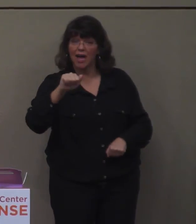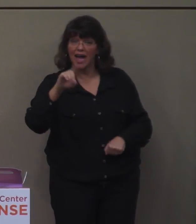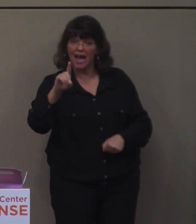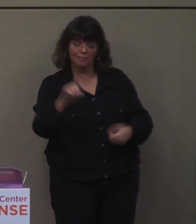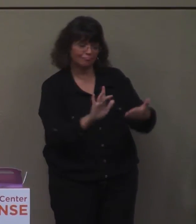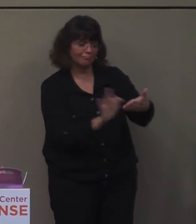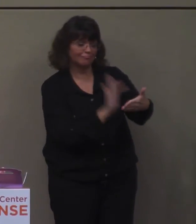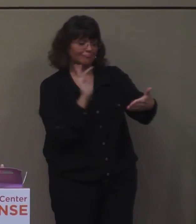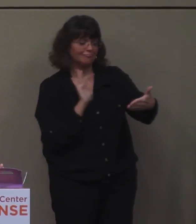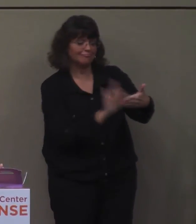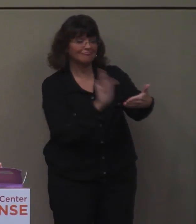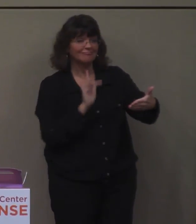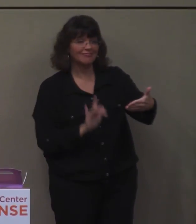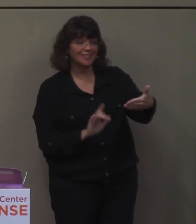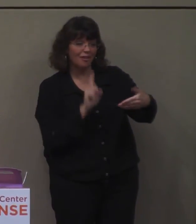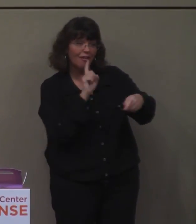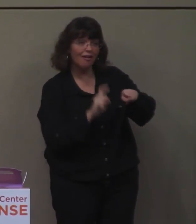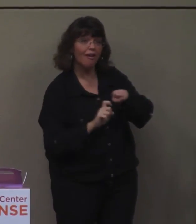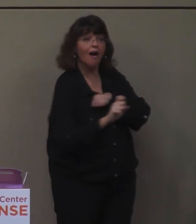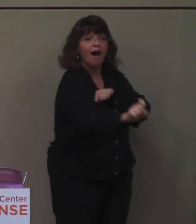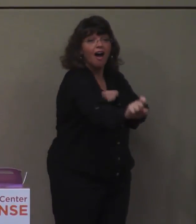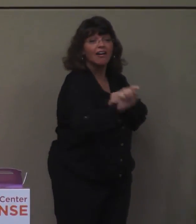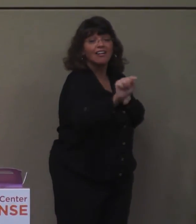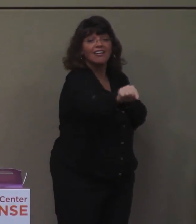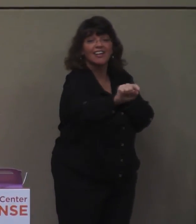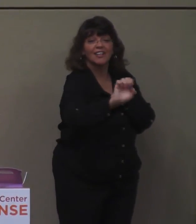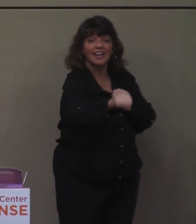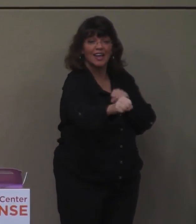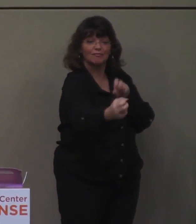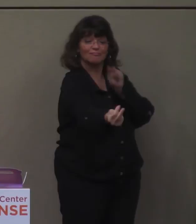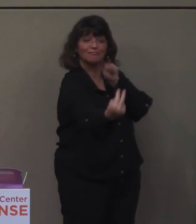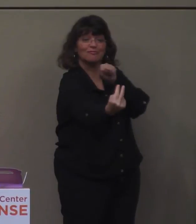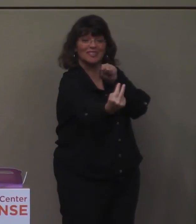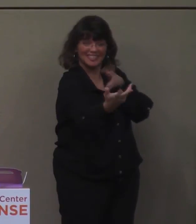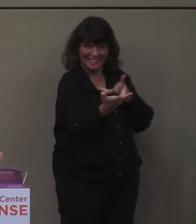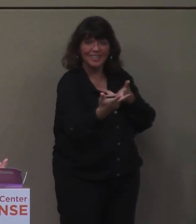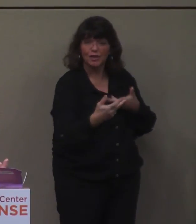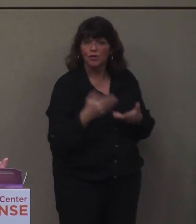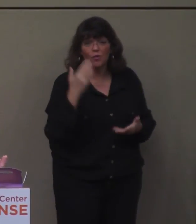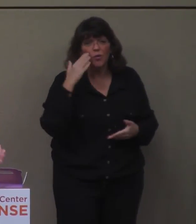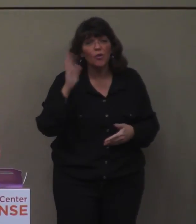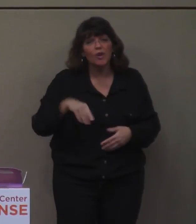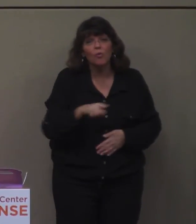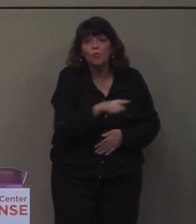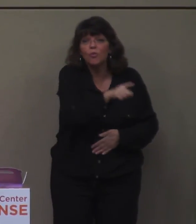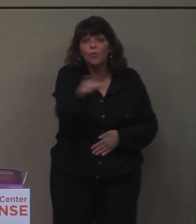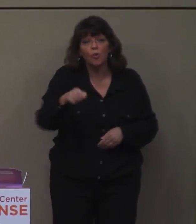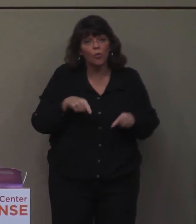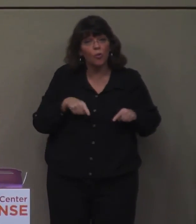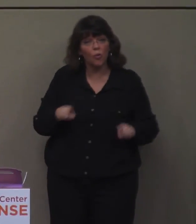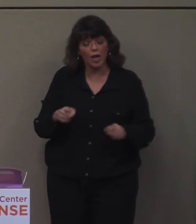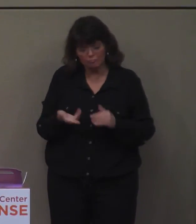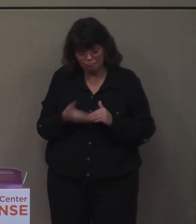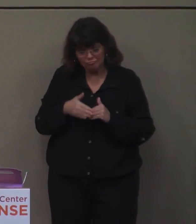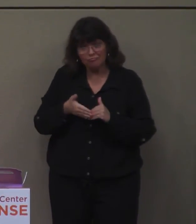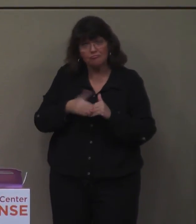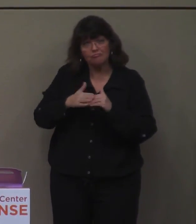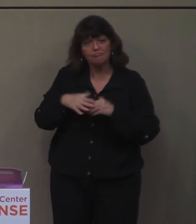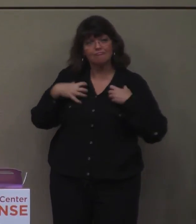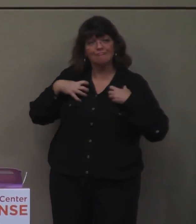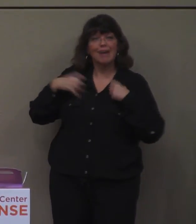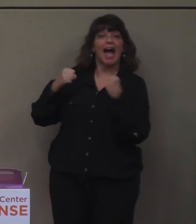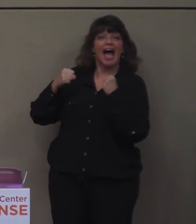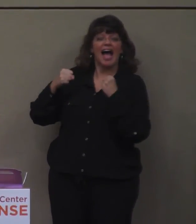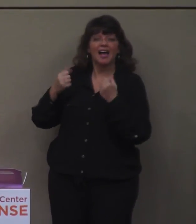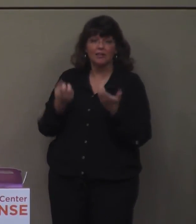of the things about resiliency, is that the more that we are resilient, we become more creative, and we can have creative ways of connecting and reaching